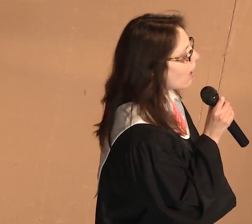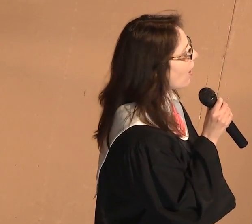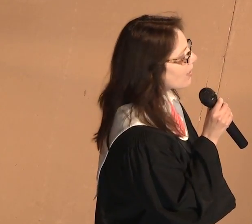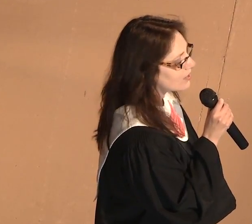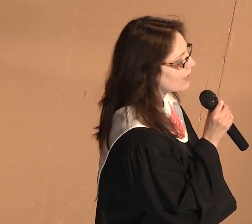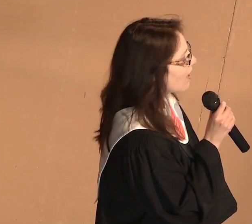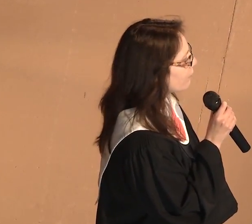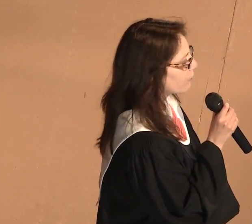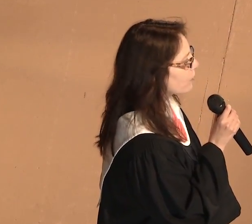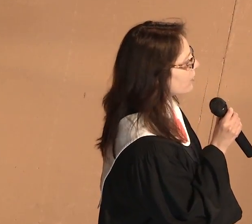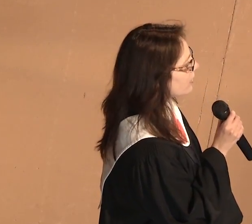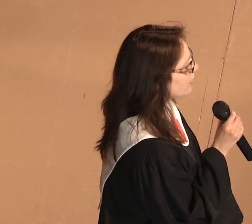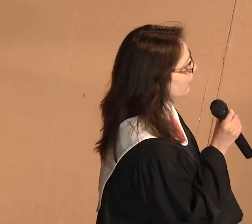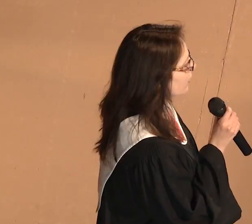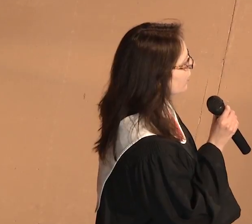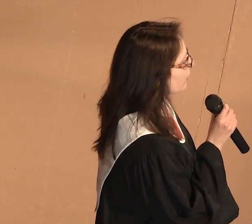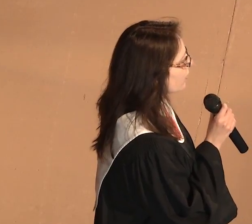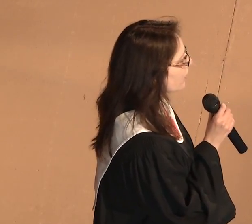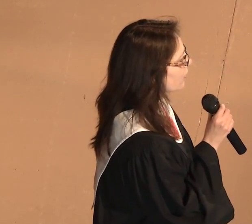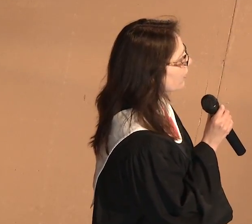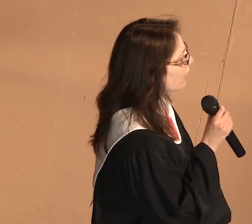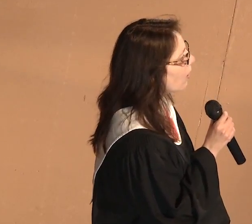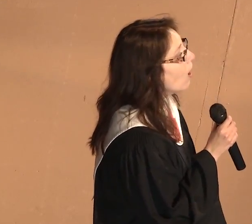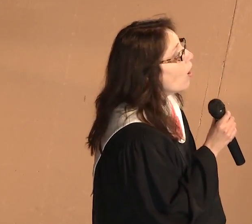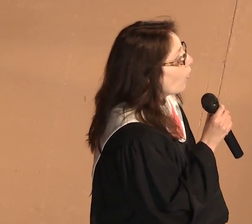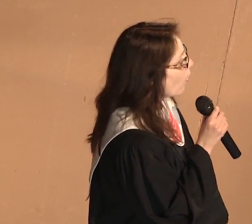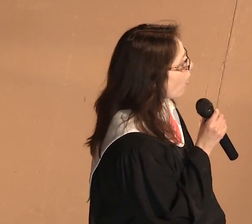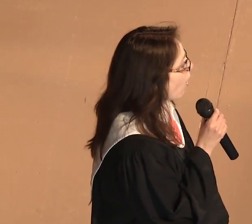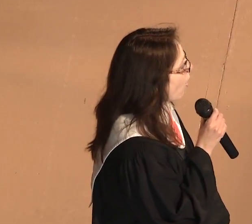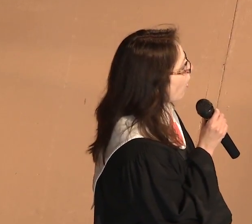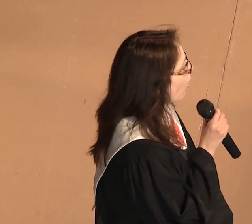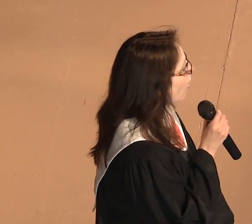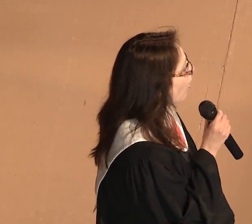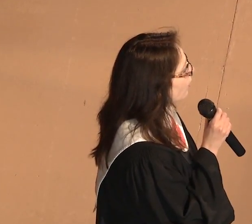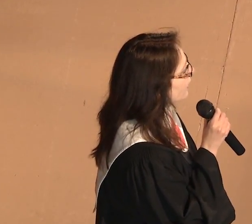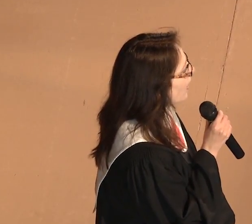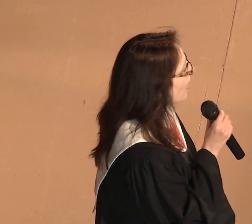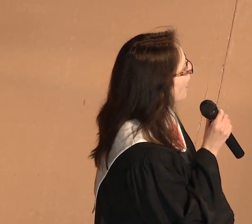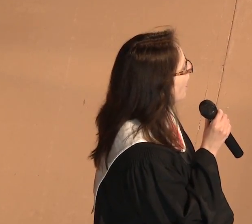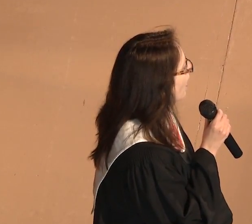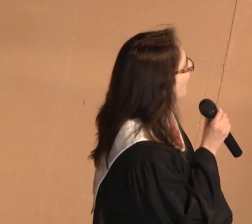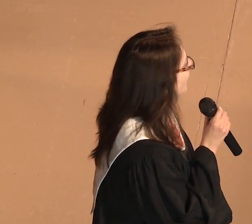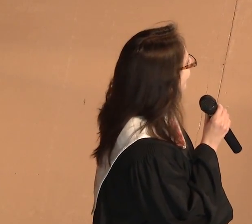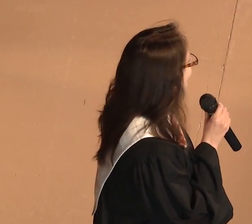glorious and free. Oh